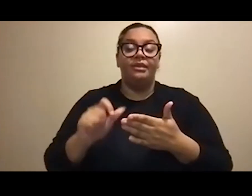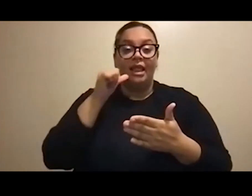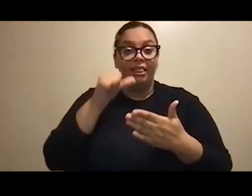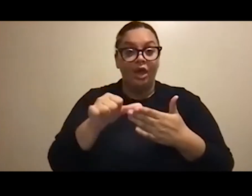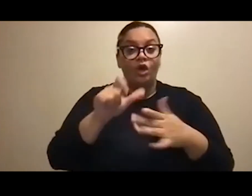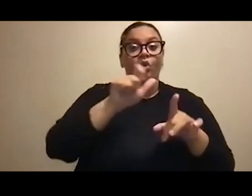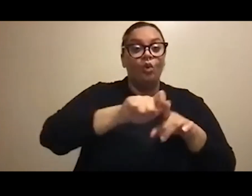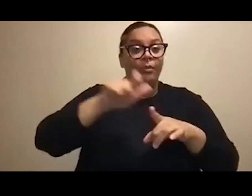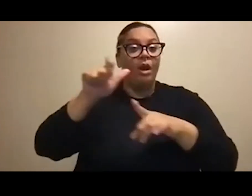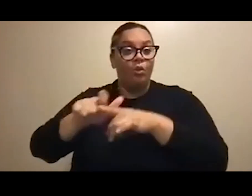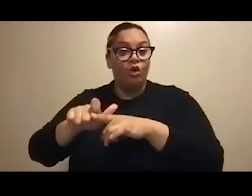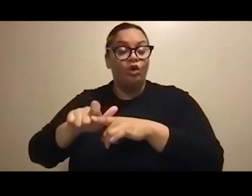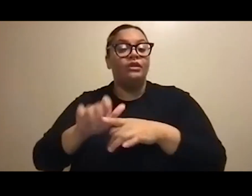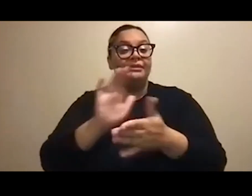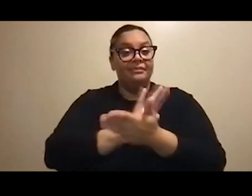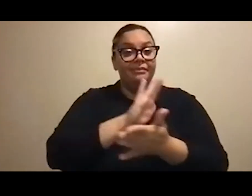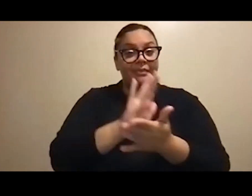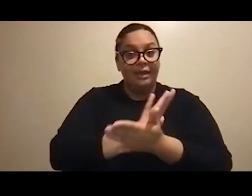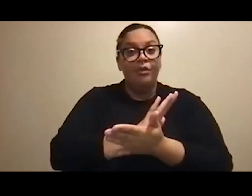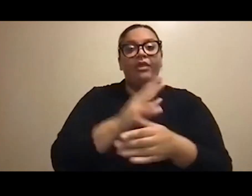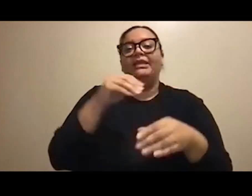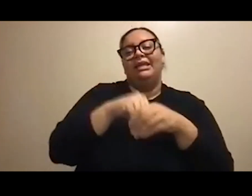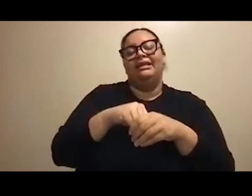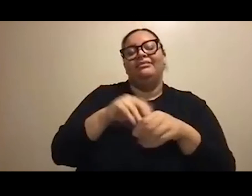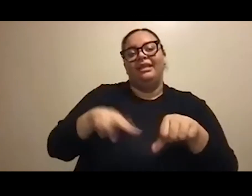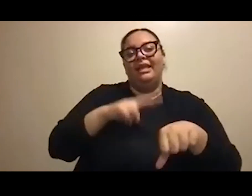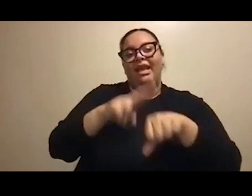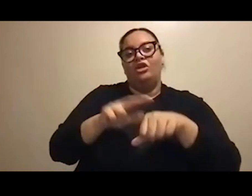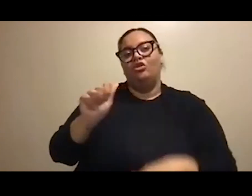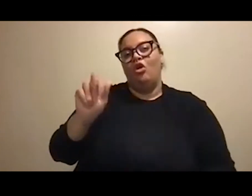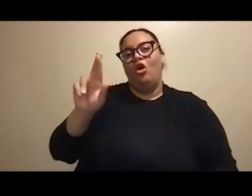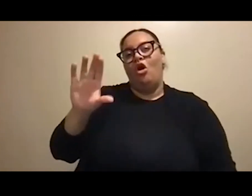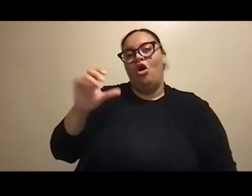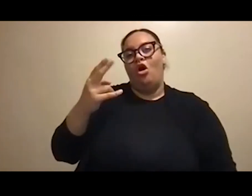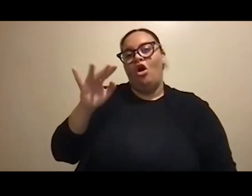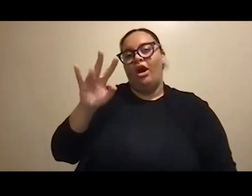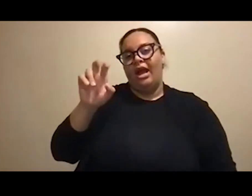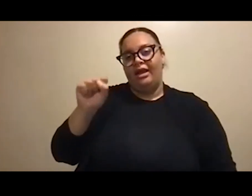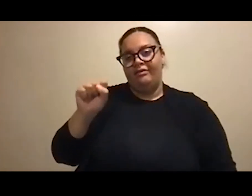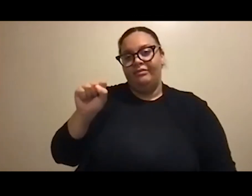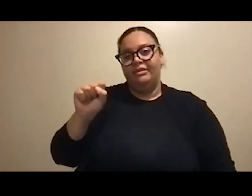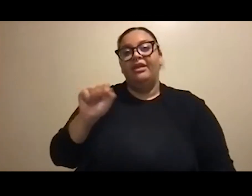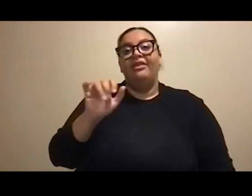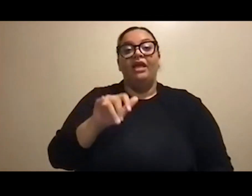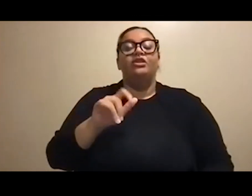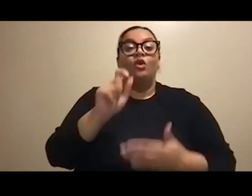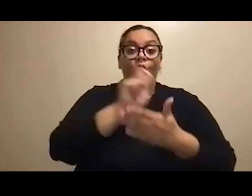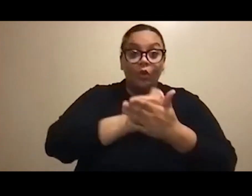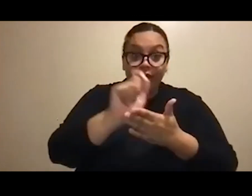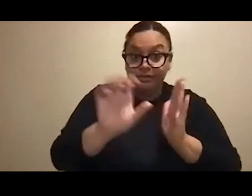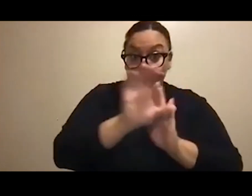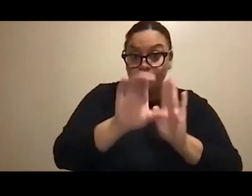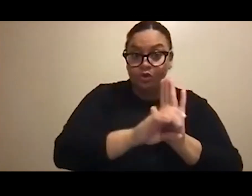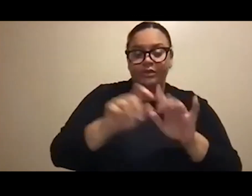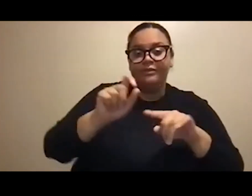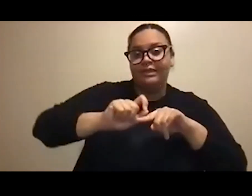word-by-word document that resides in the National Archives. That's the written Constitution, capital C.